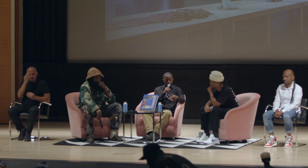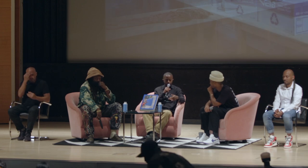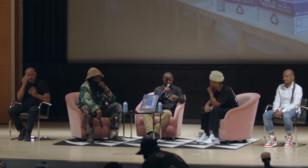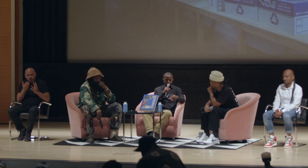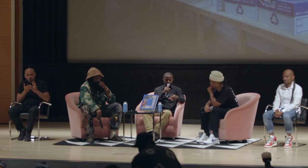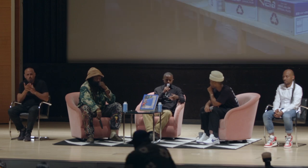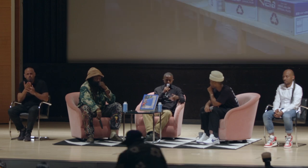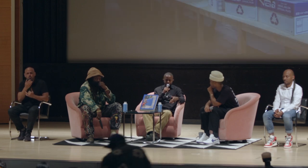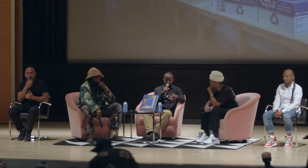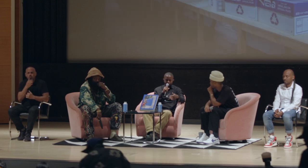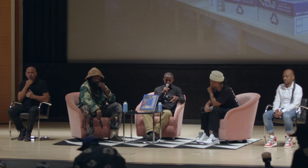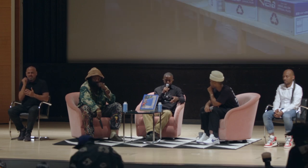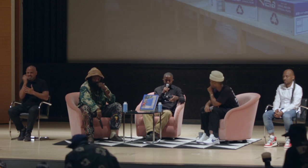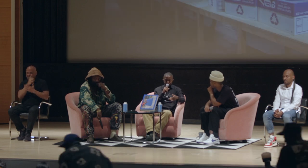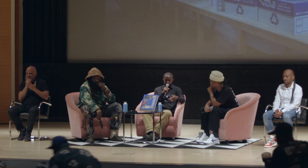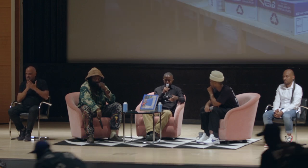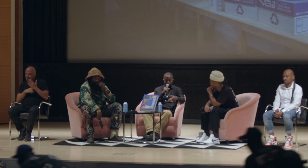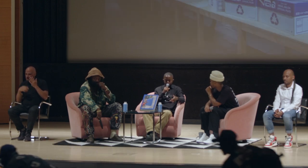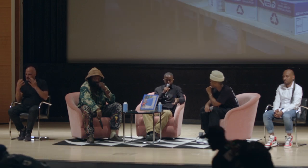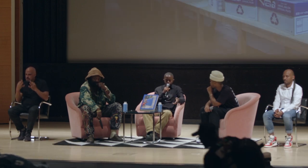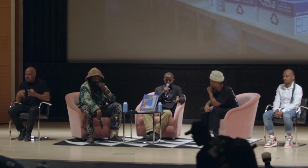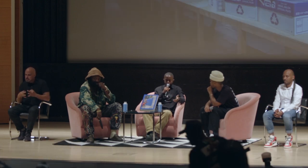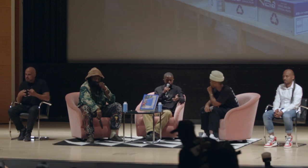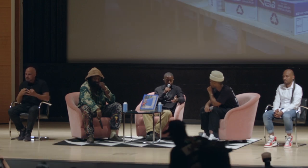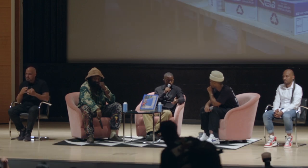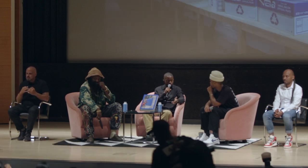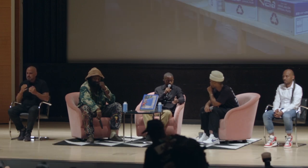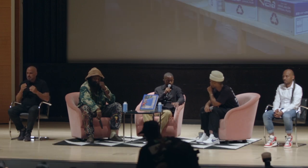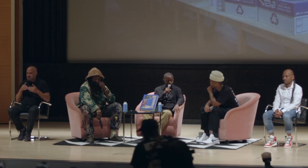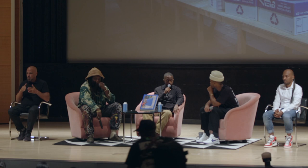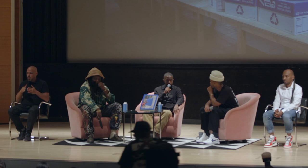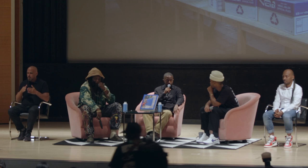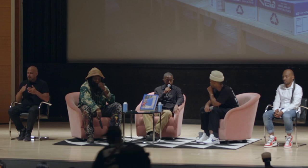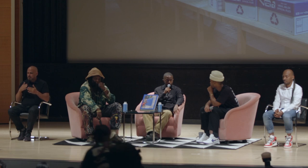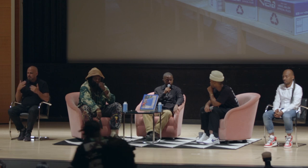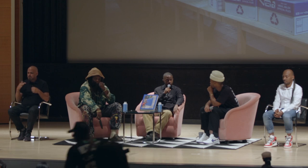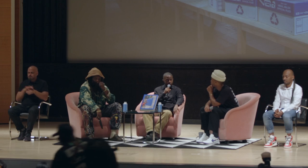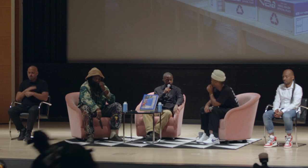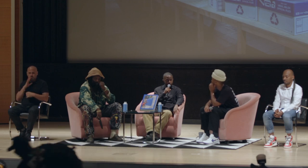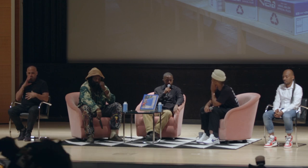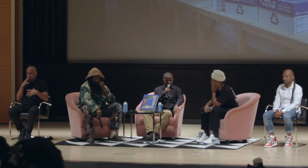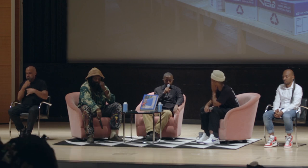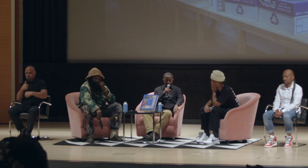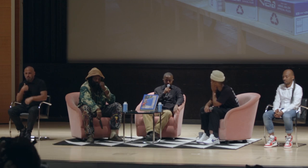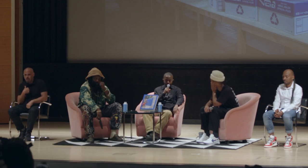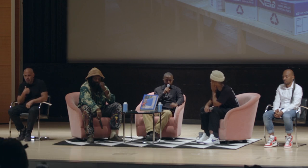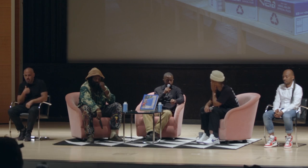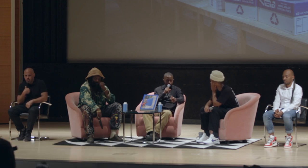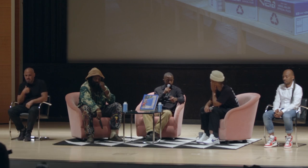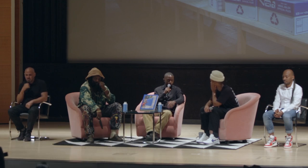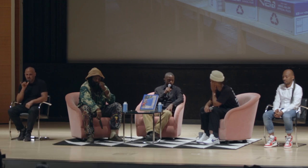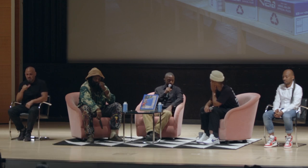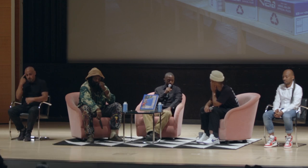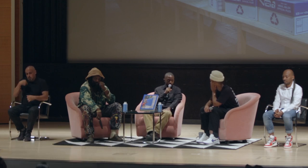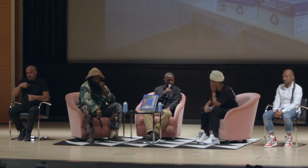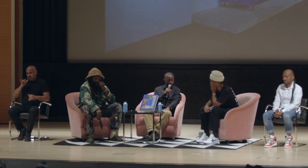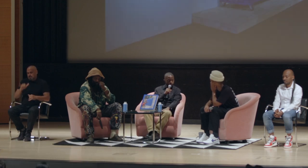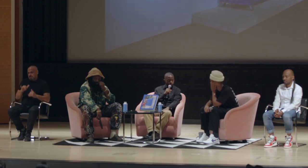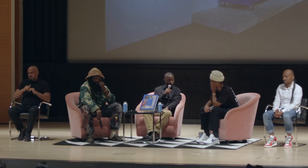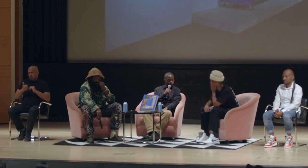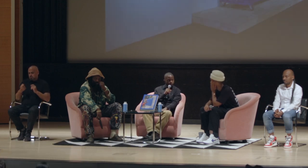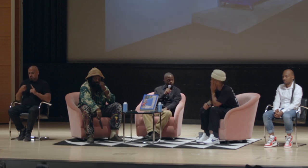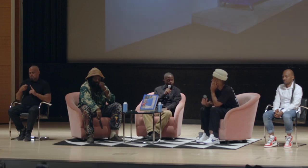through design decisions in a way that just completely attracted me. So then, yeah, at least for me, that was that